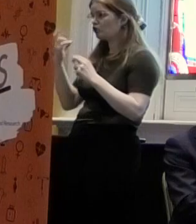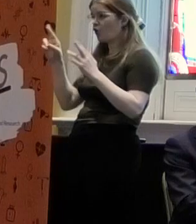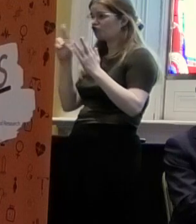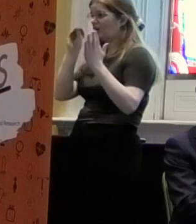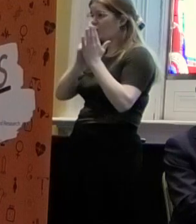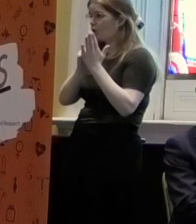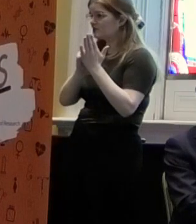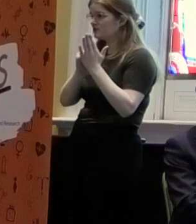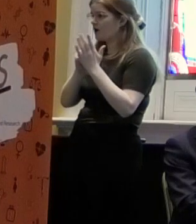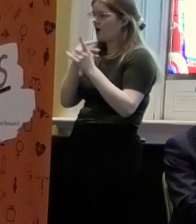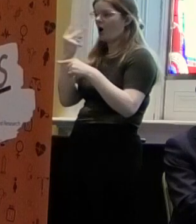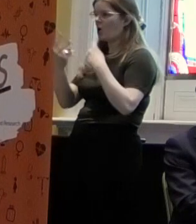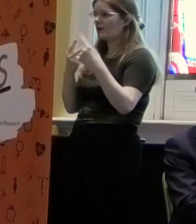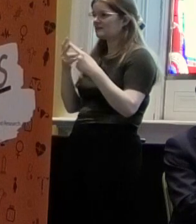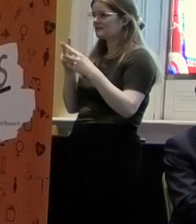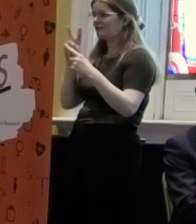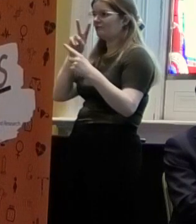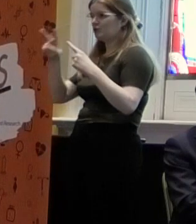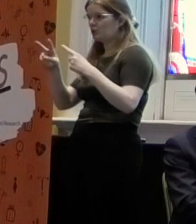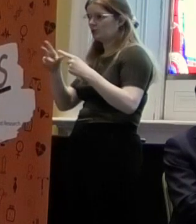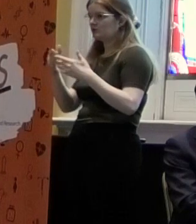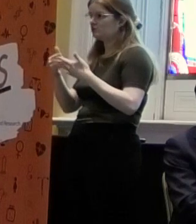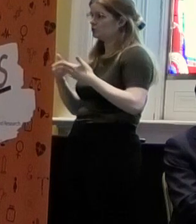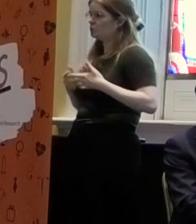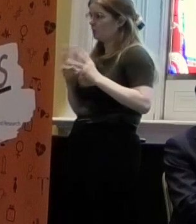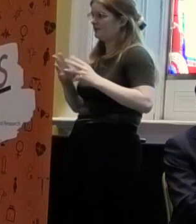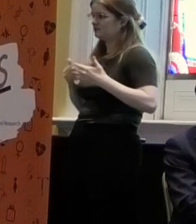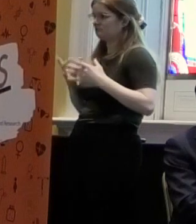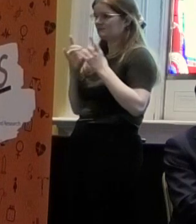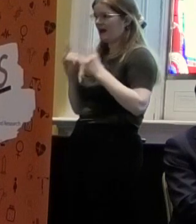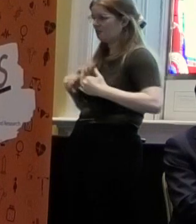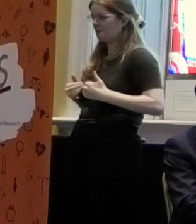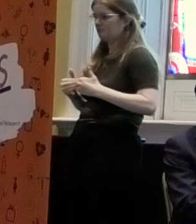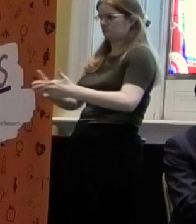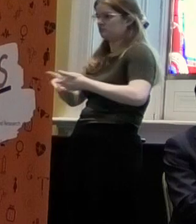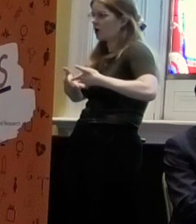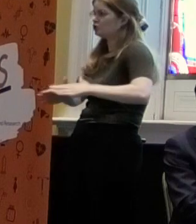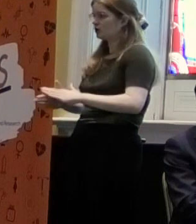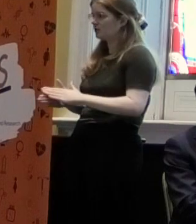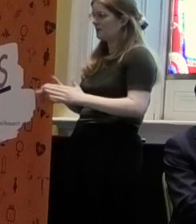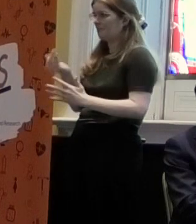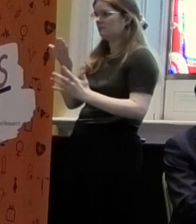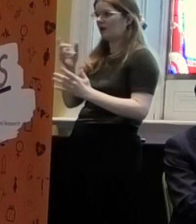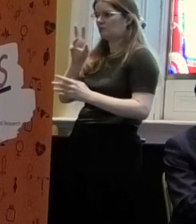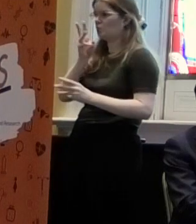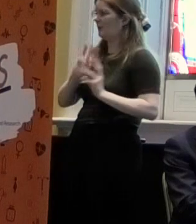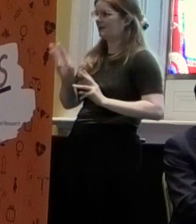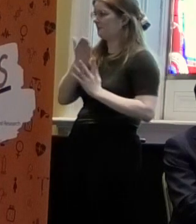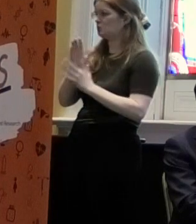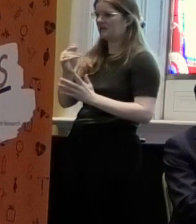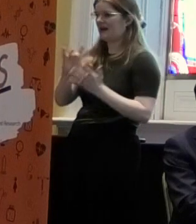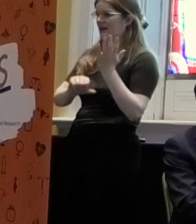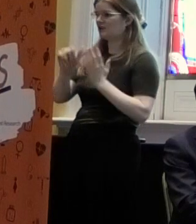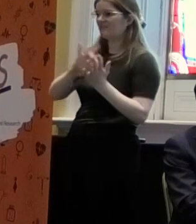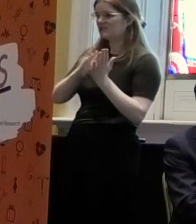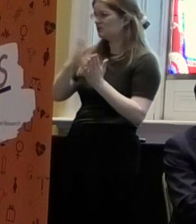form was really through the prism of obstetrics. So women, patients were between the ages of 15 and